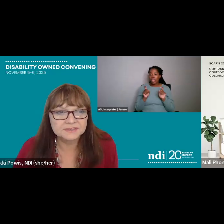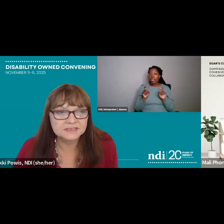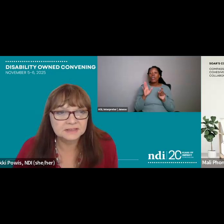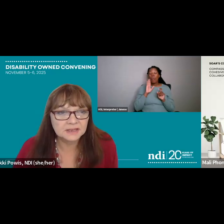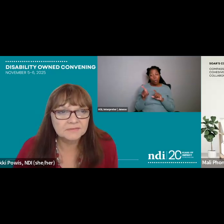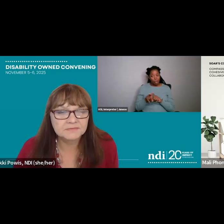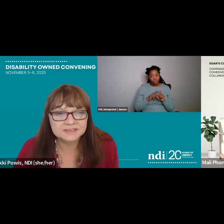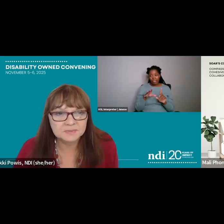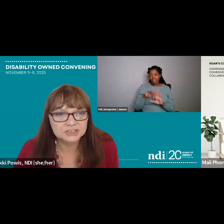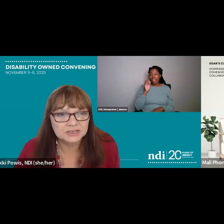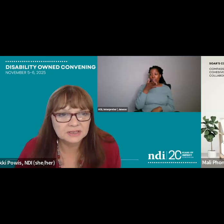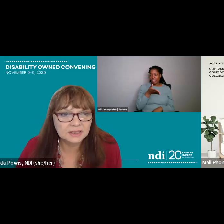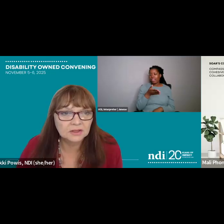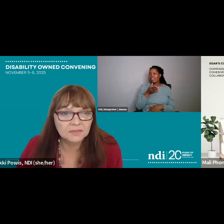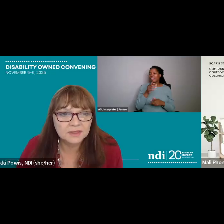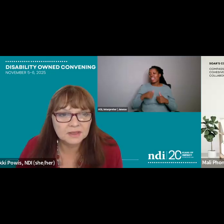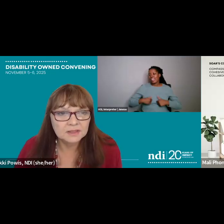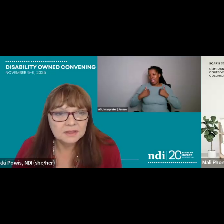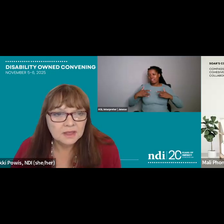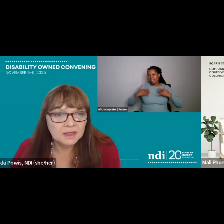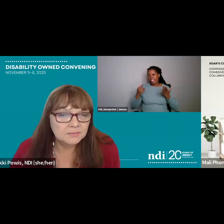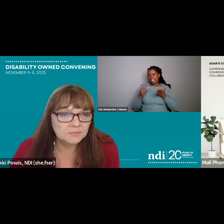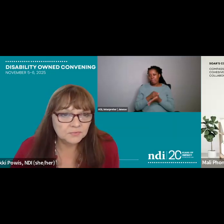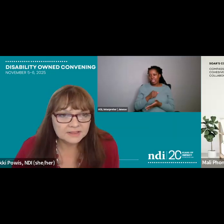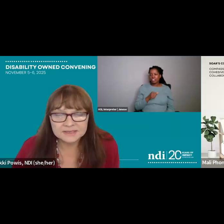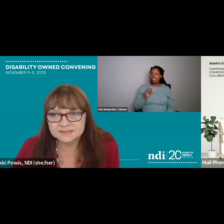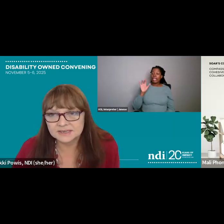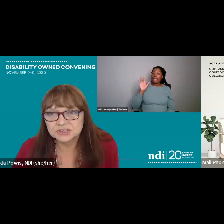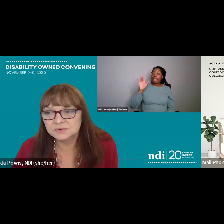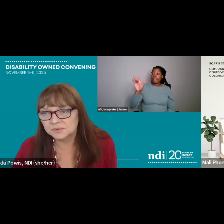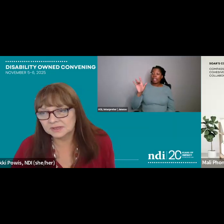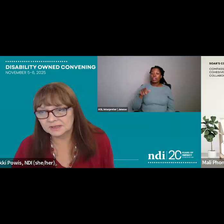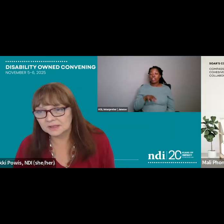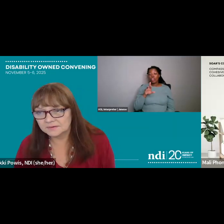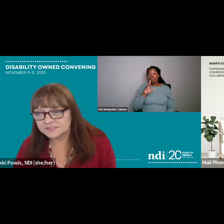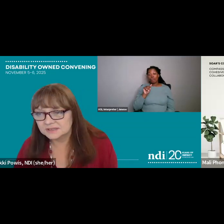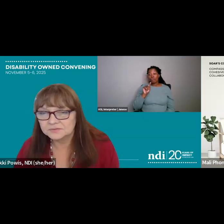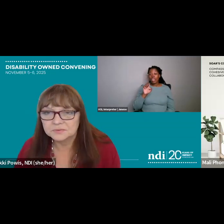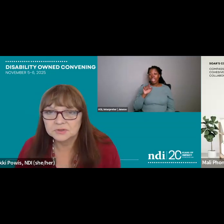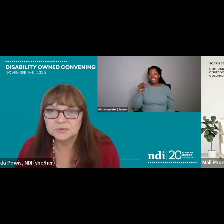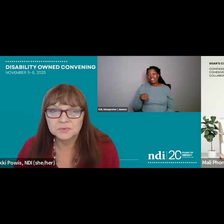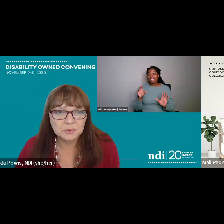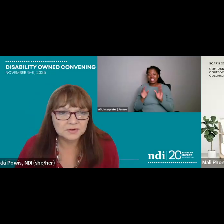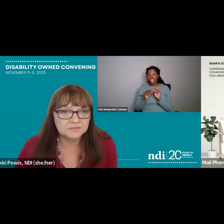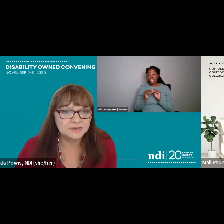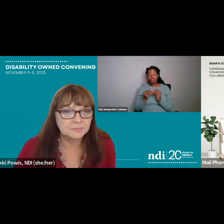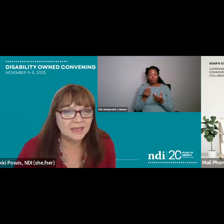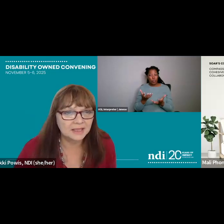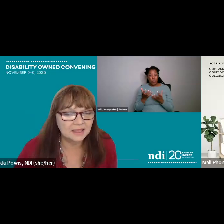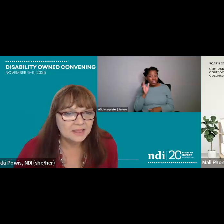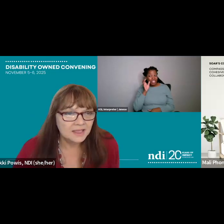find there visiting the live events page and clicking on the rate this session. We love to hear from you. We